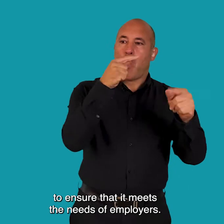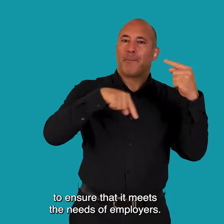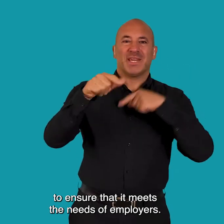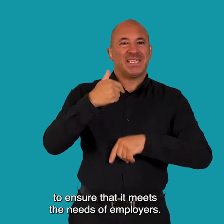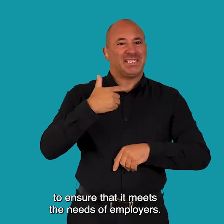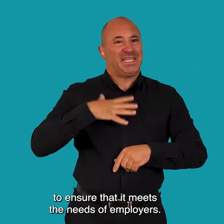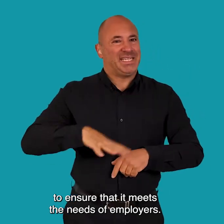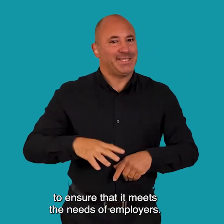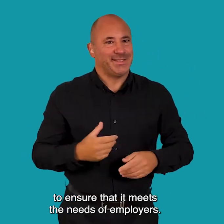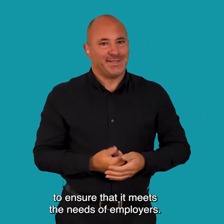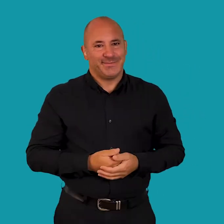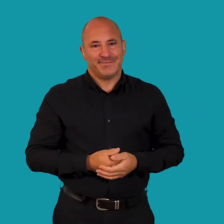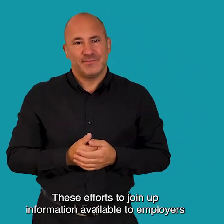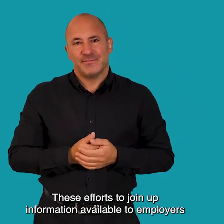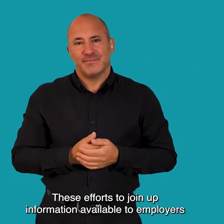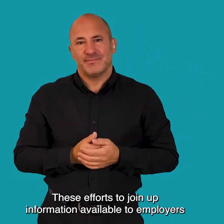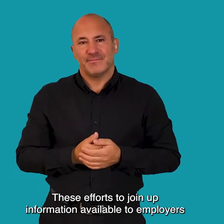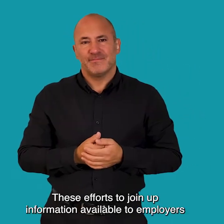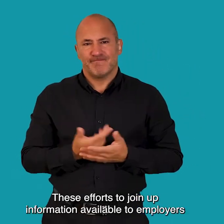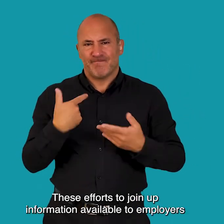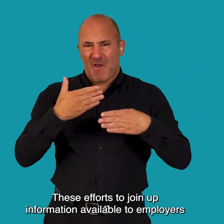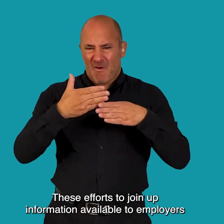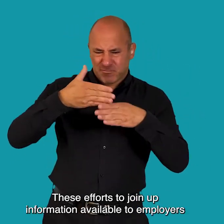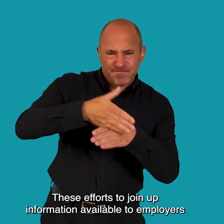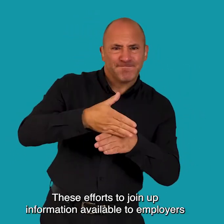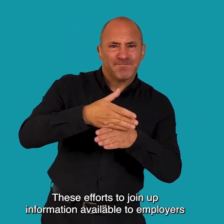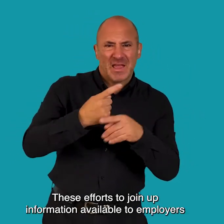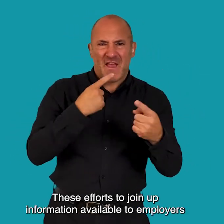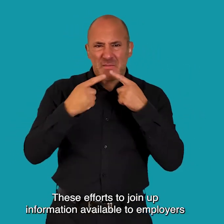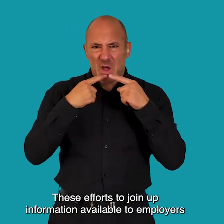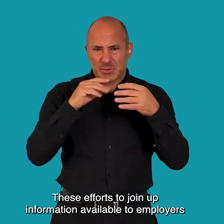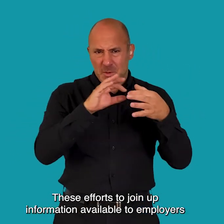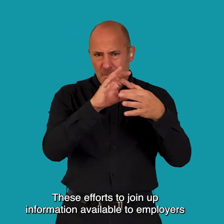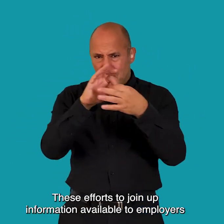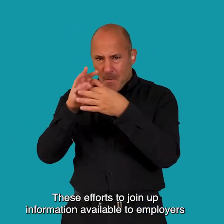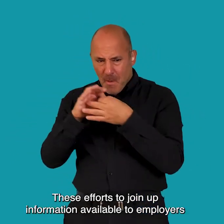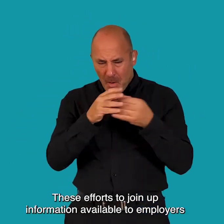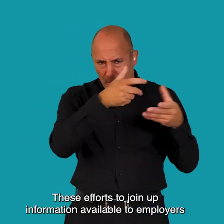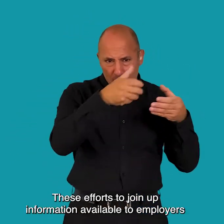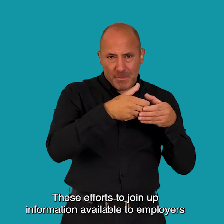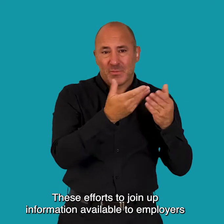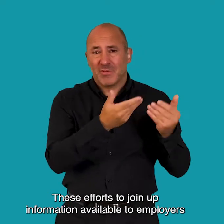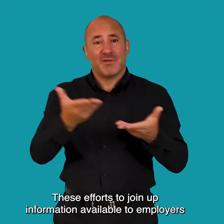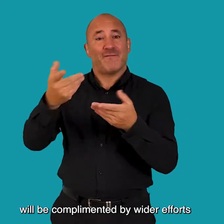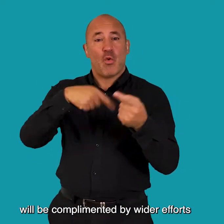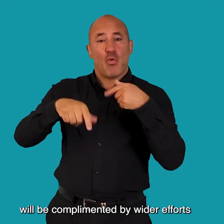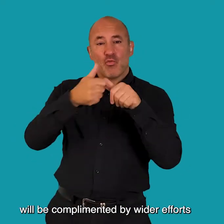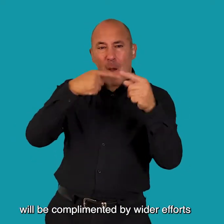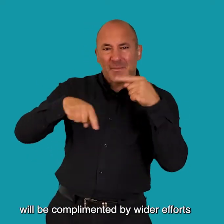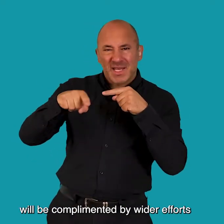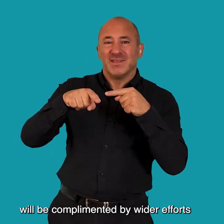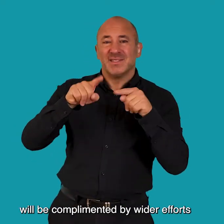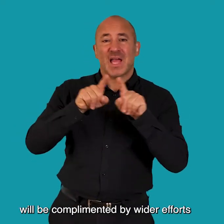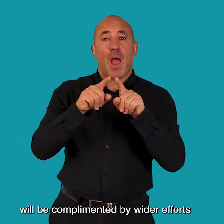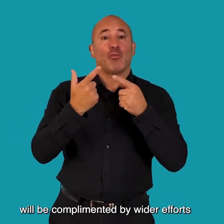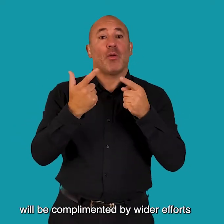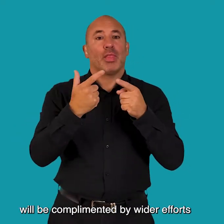needs of employers. These efforts to join up information available to employers will be complemented by wider efforts